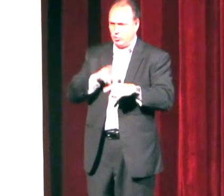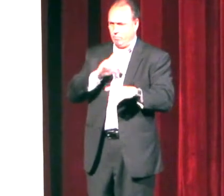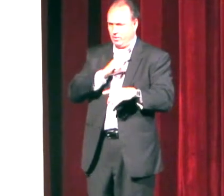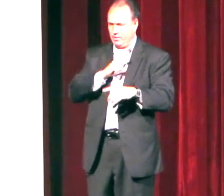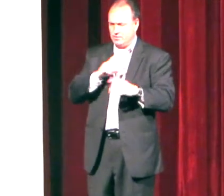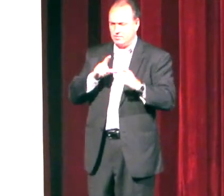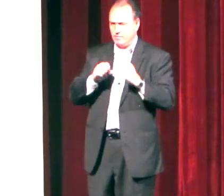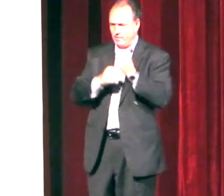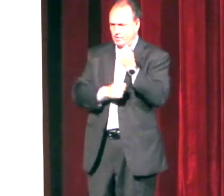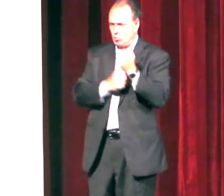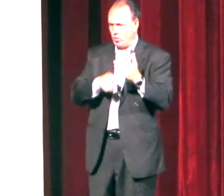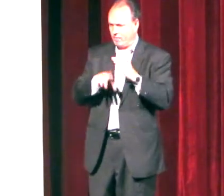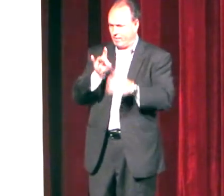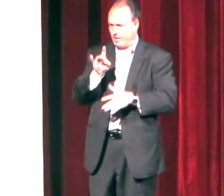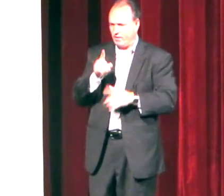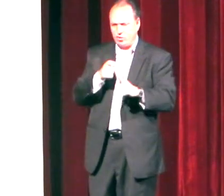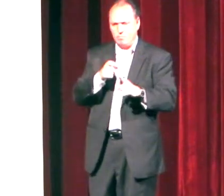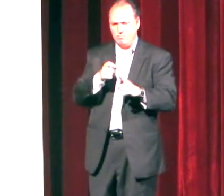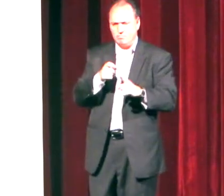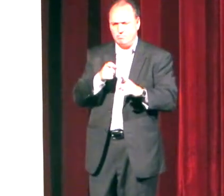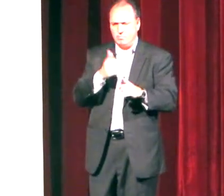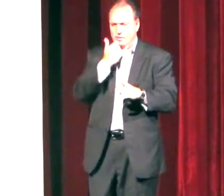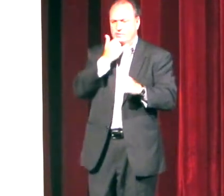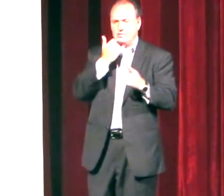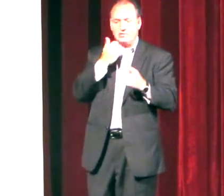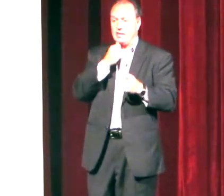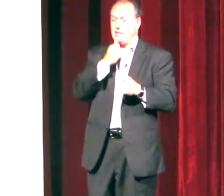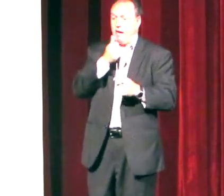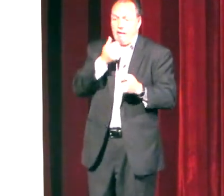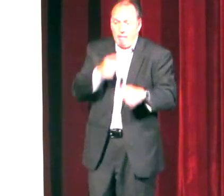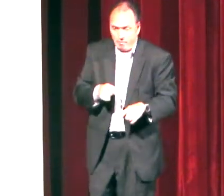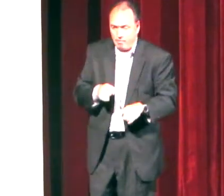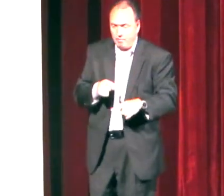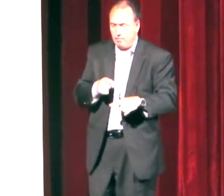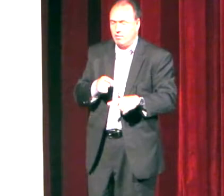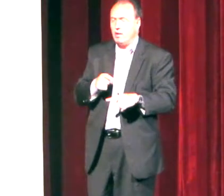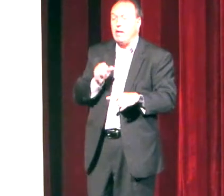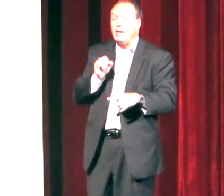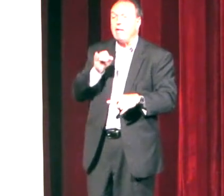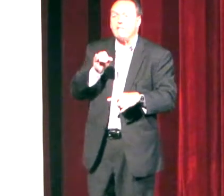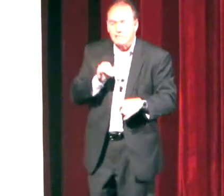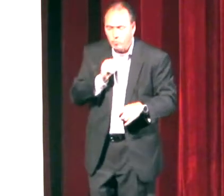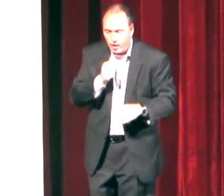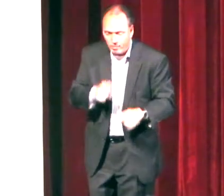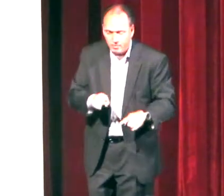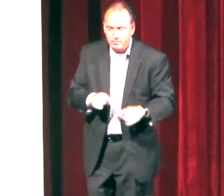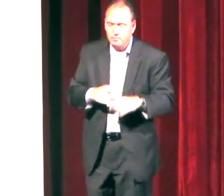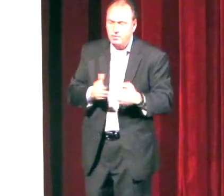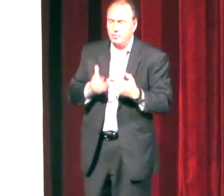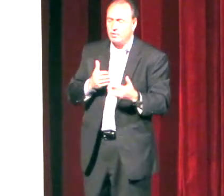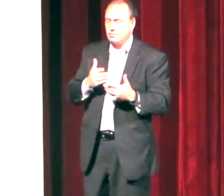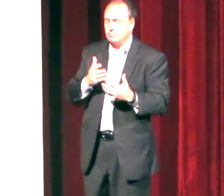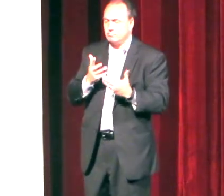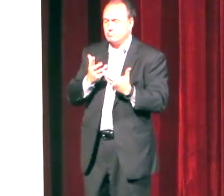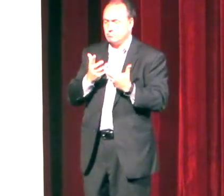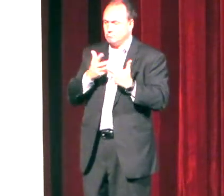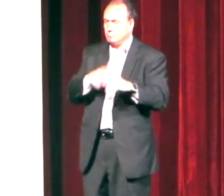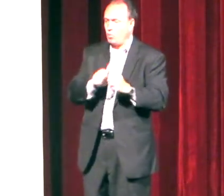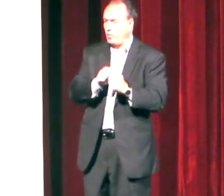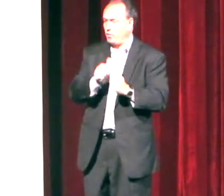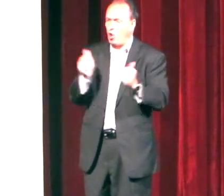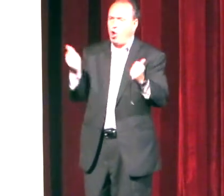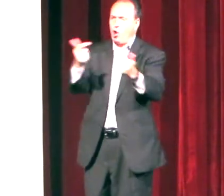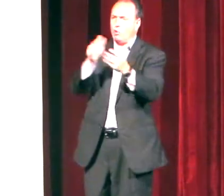out from incidents that didn't happen, that were going to happen. And in line with every